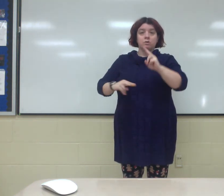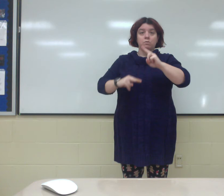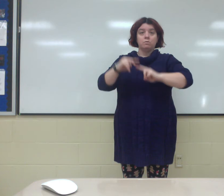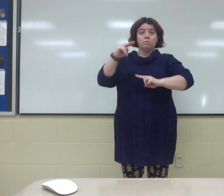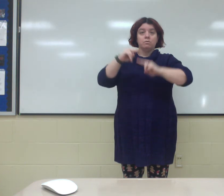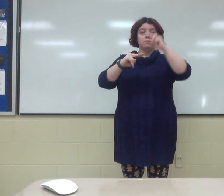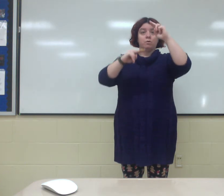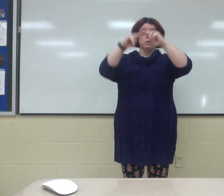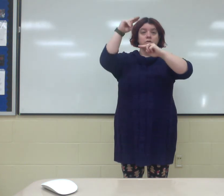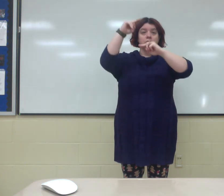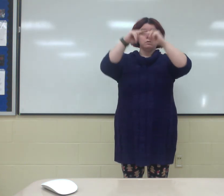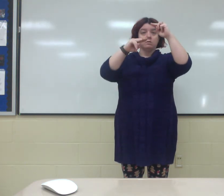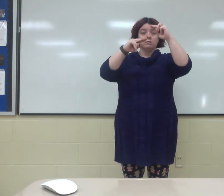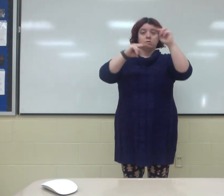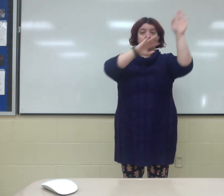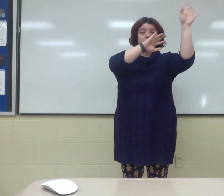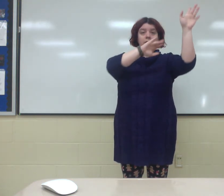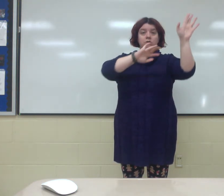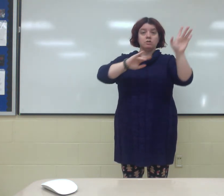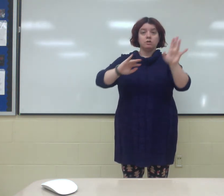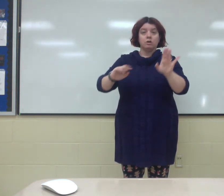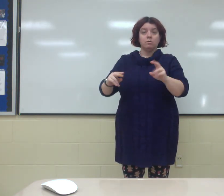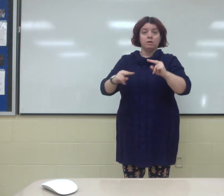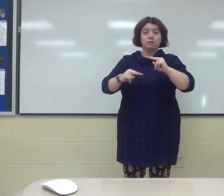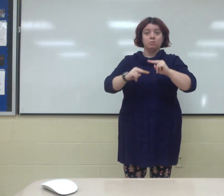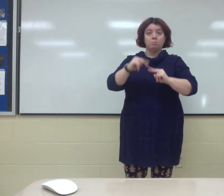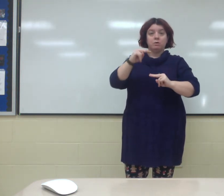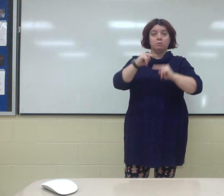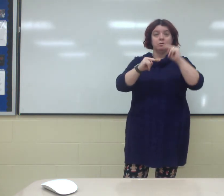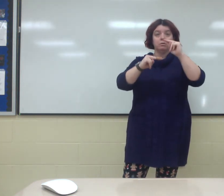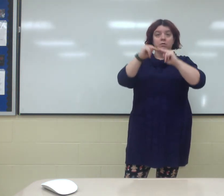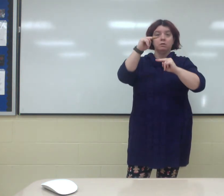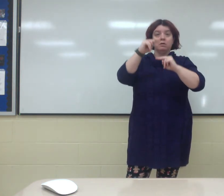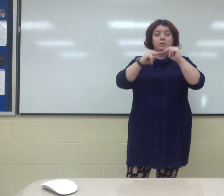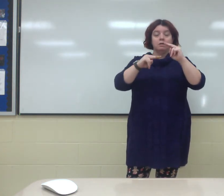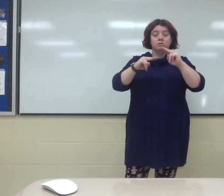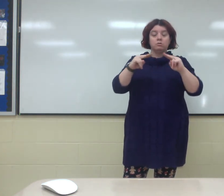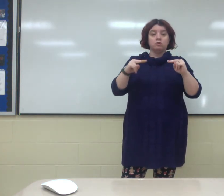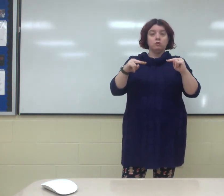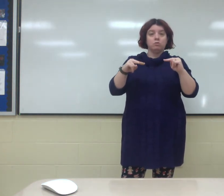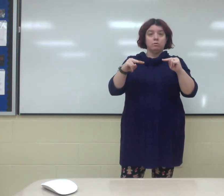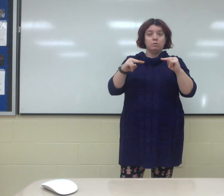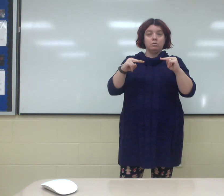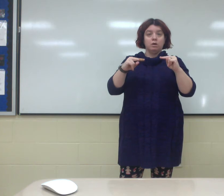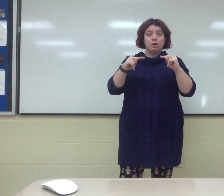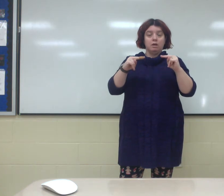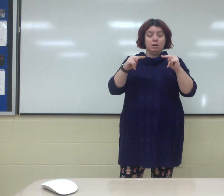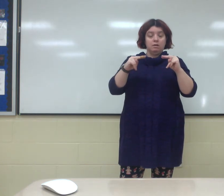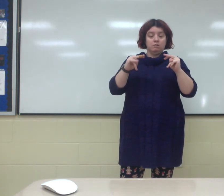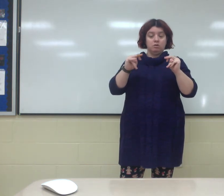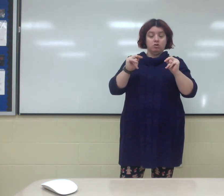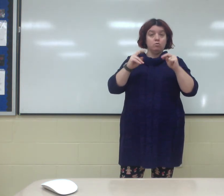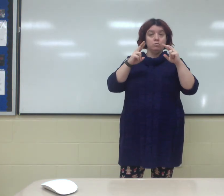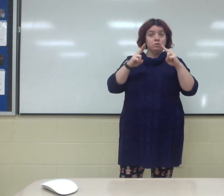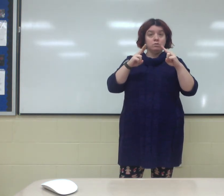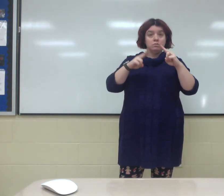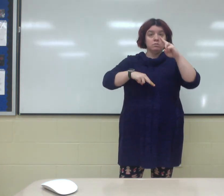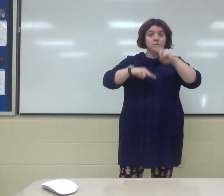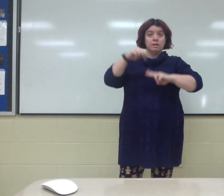Snow forked. So it's a snow and then your build. So 2 U's and then they